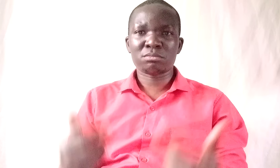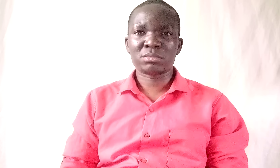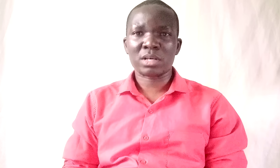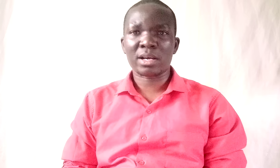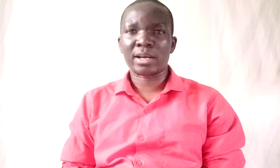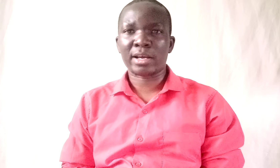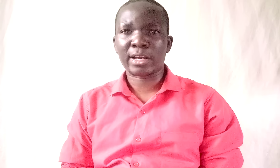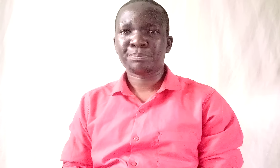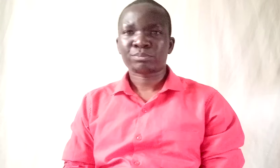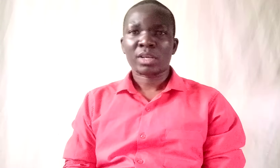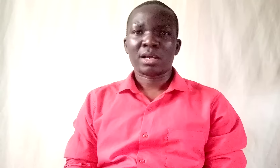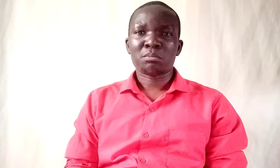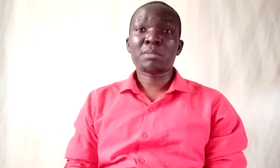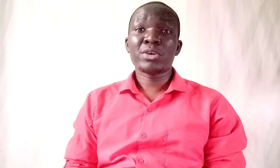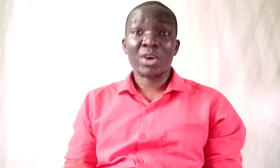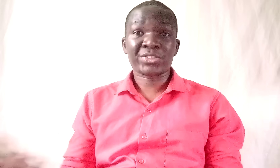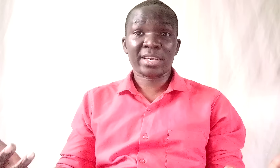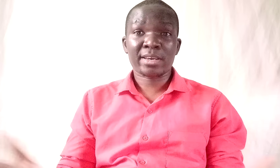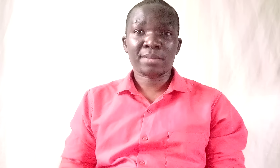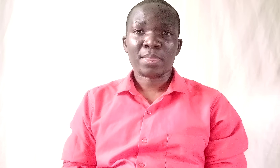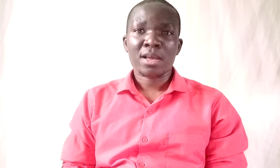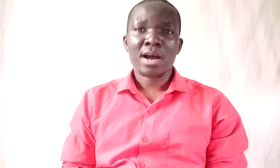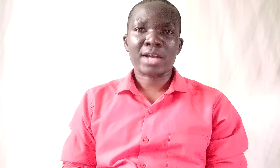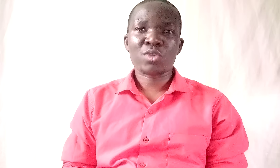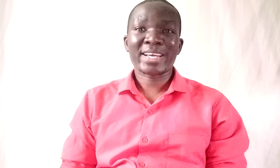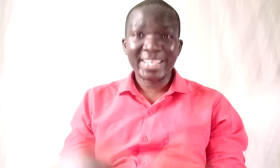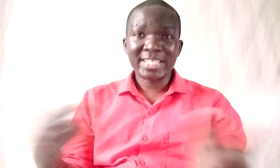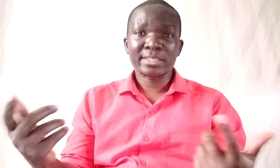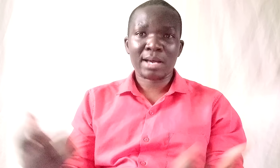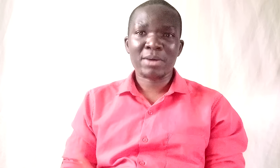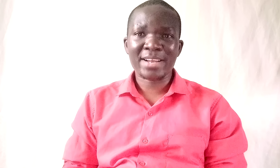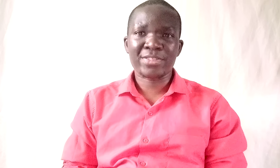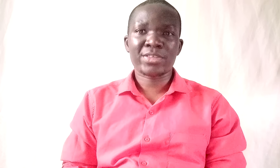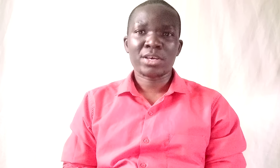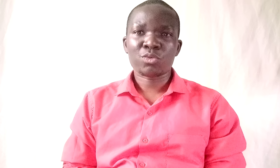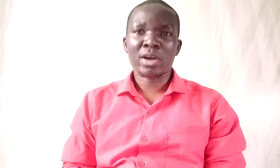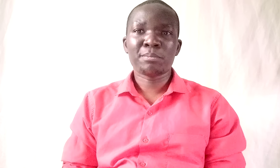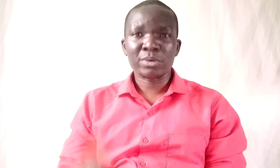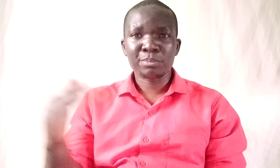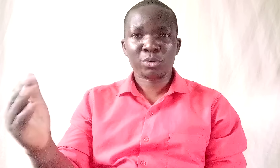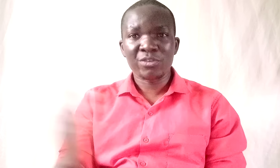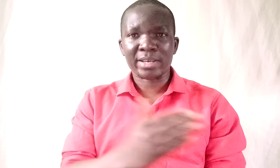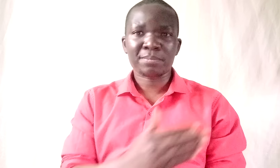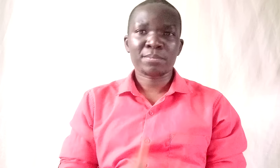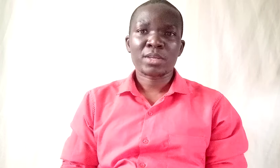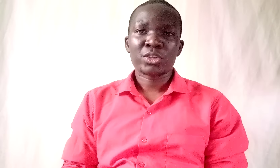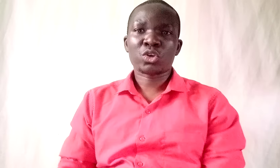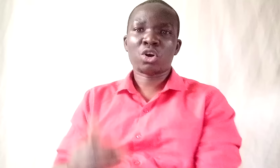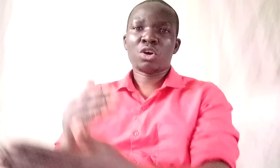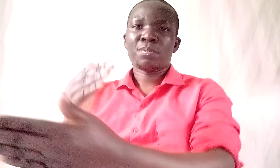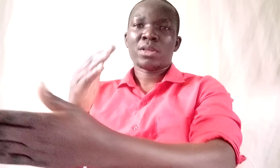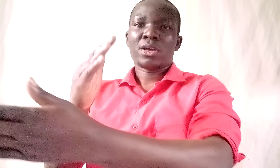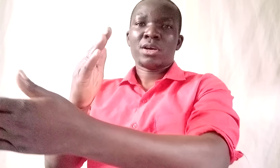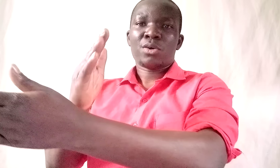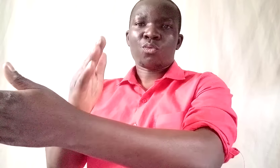from maybe you are sick and you are gaining some health, you are improving. So